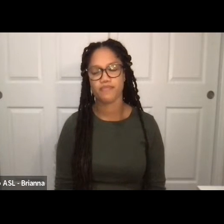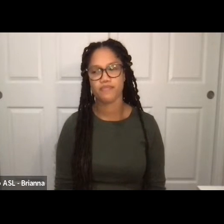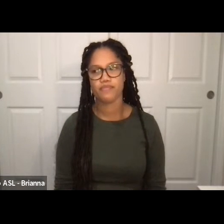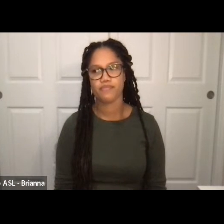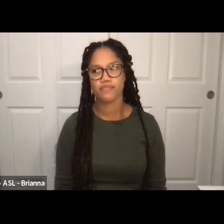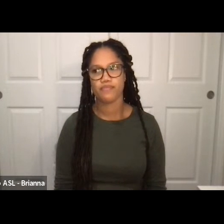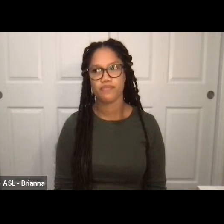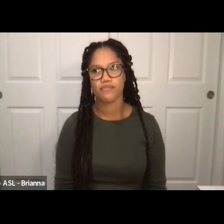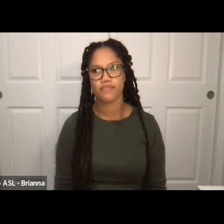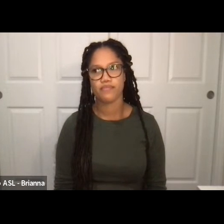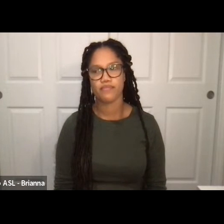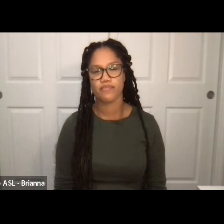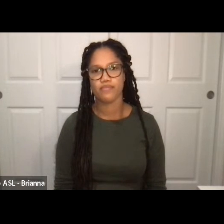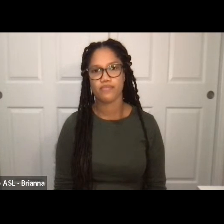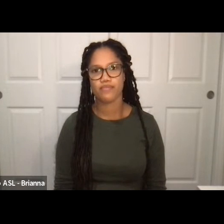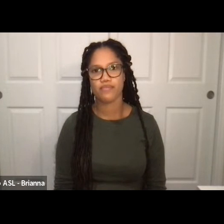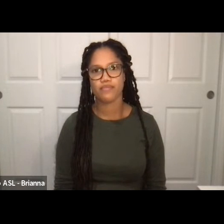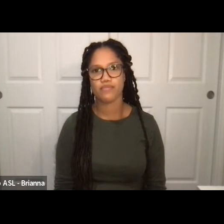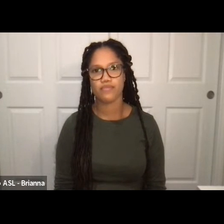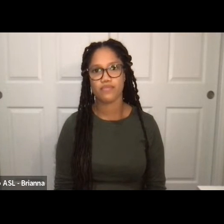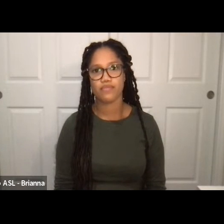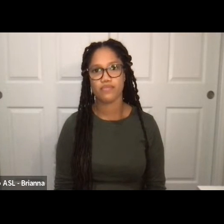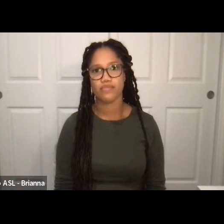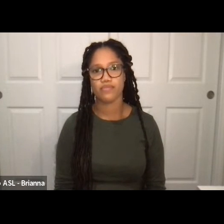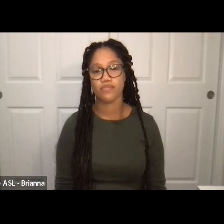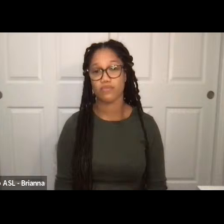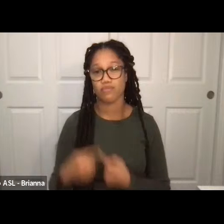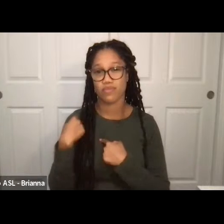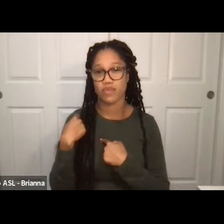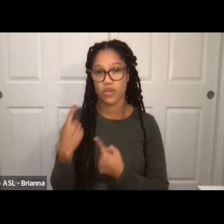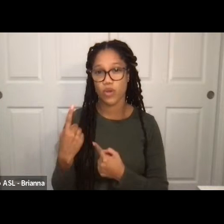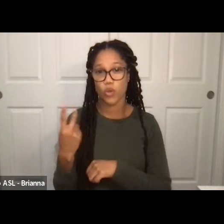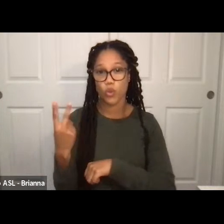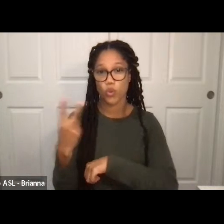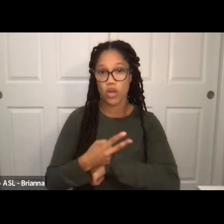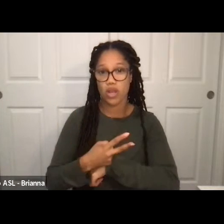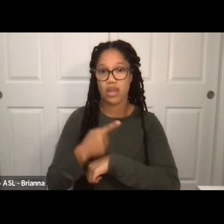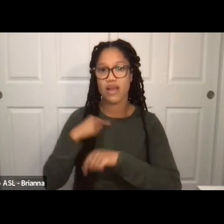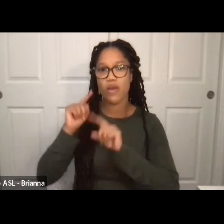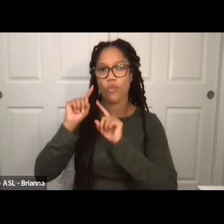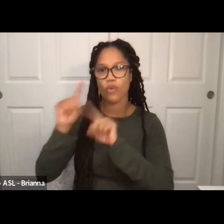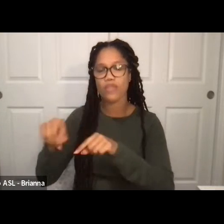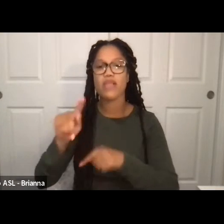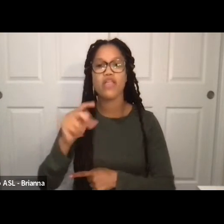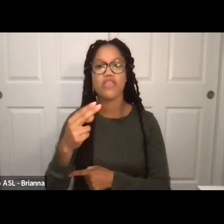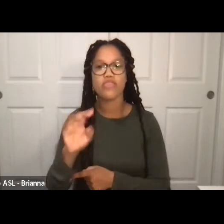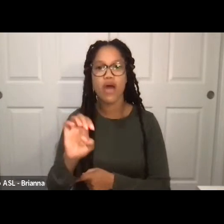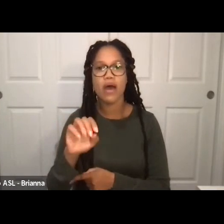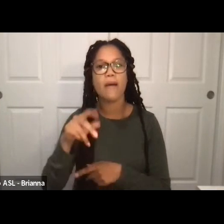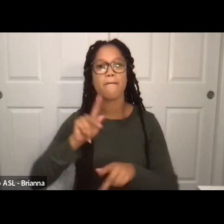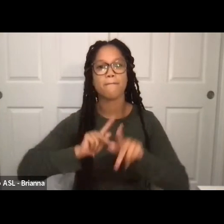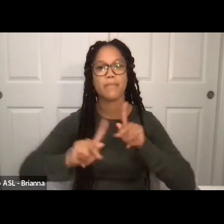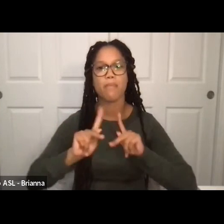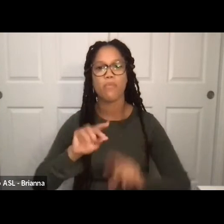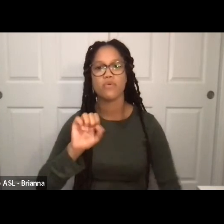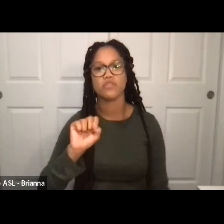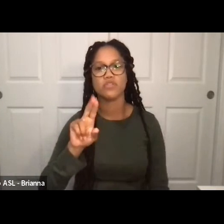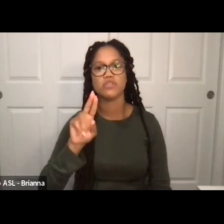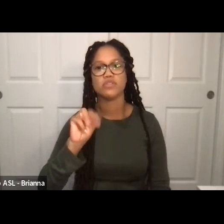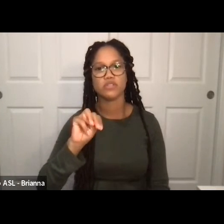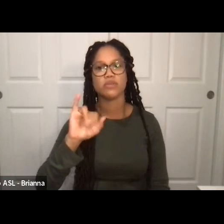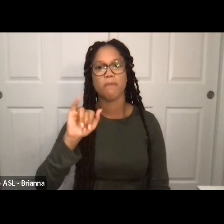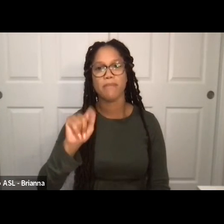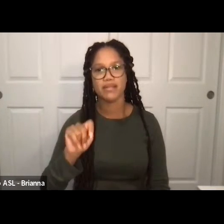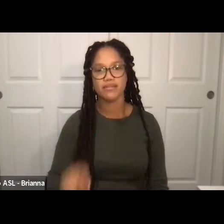I spent the last 2 days at something called the People Summit. So some of you might know that